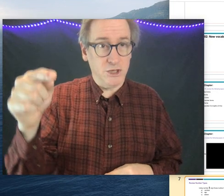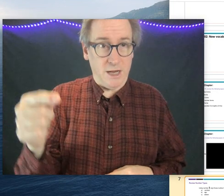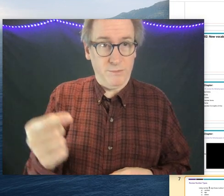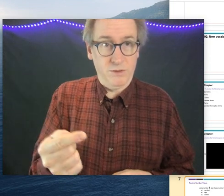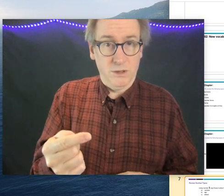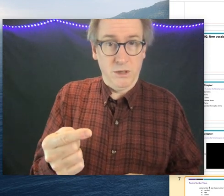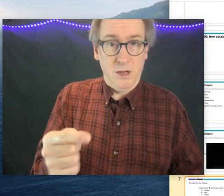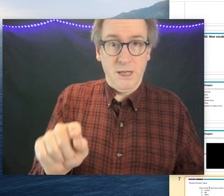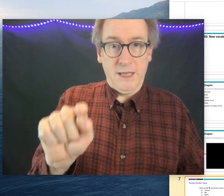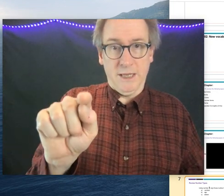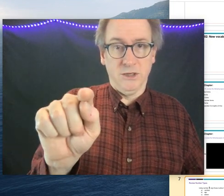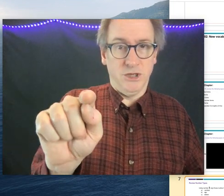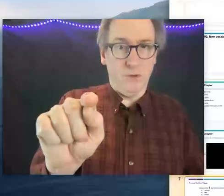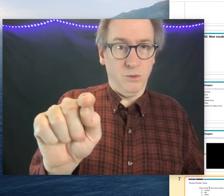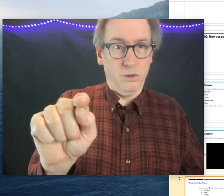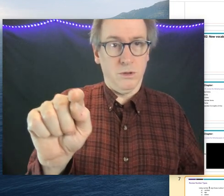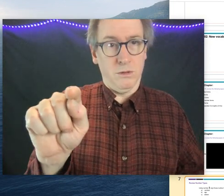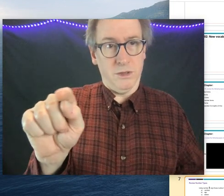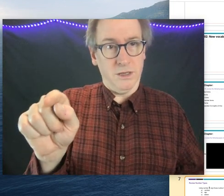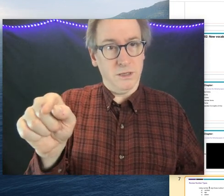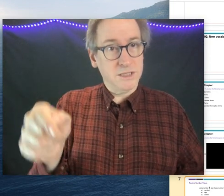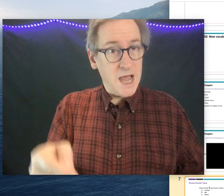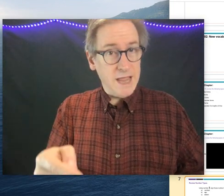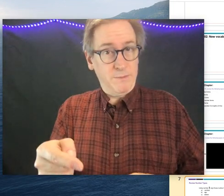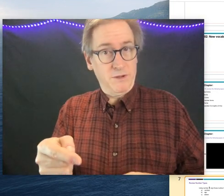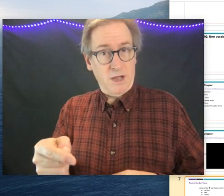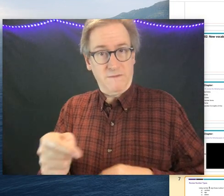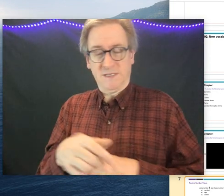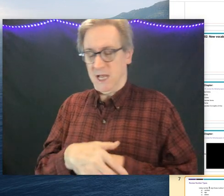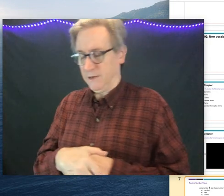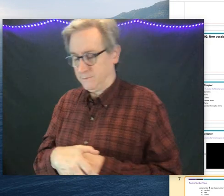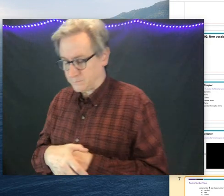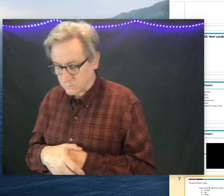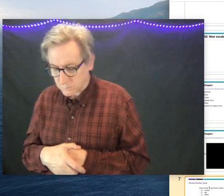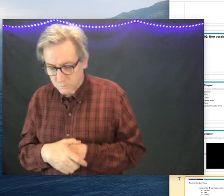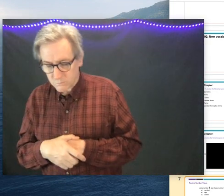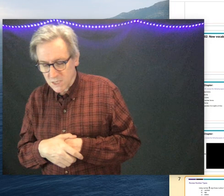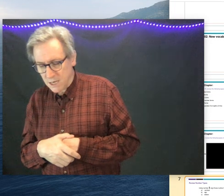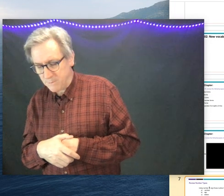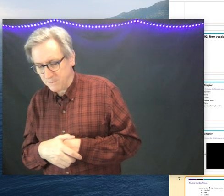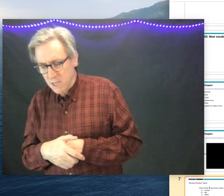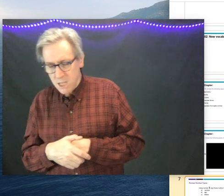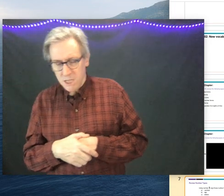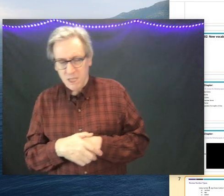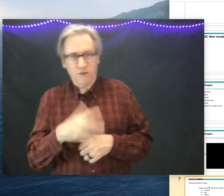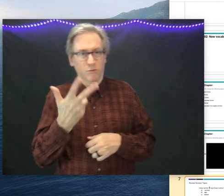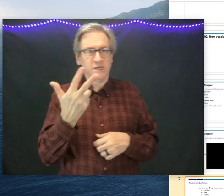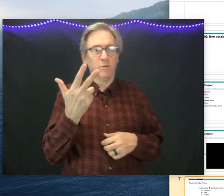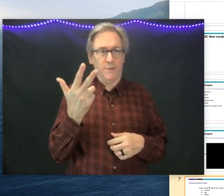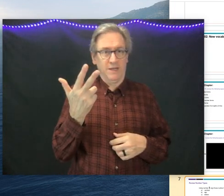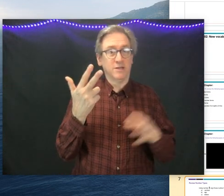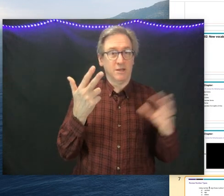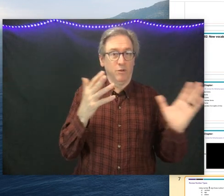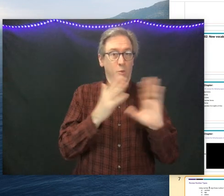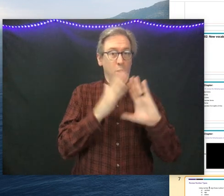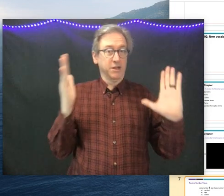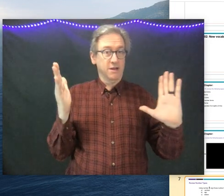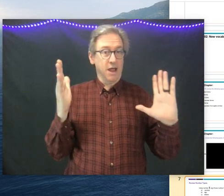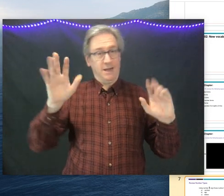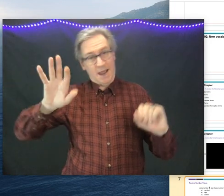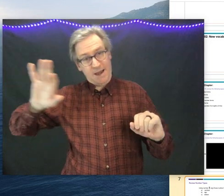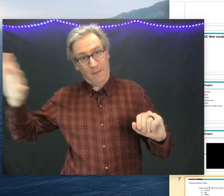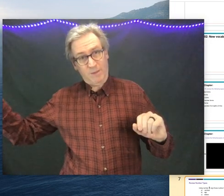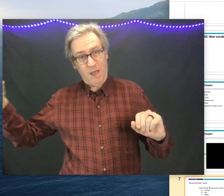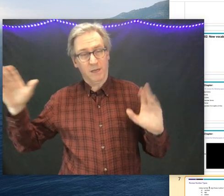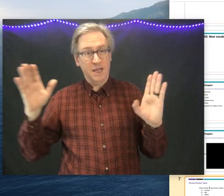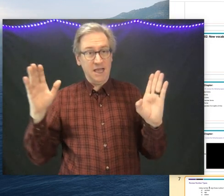hand shape into the type of sign. The reason why we can do that with 1 to